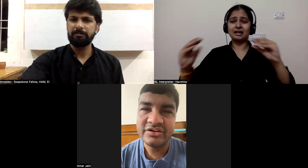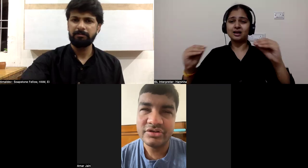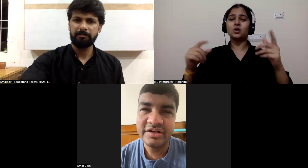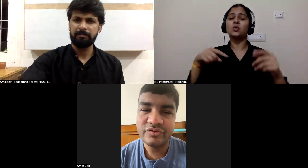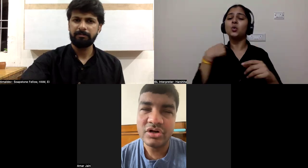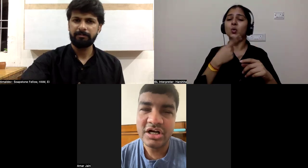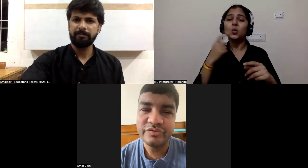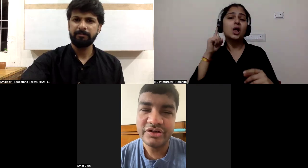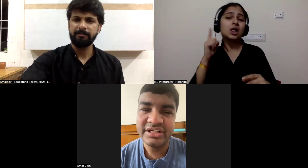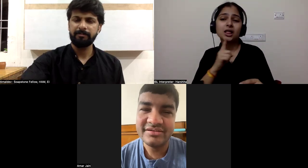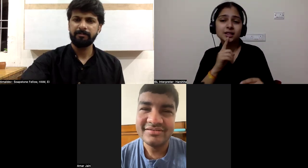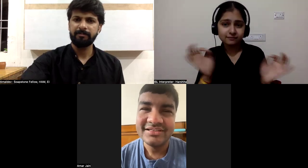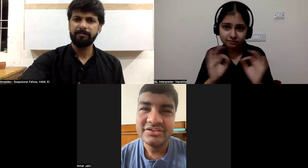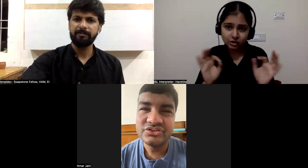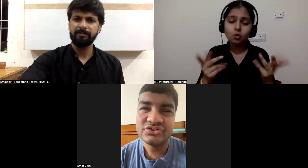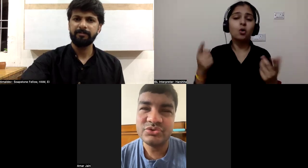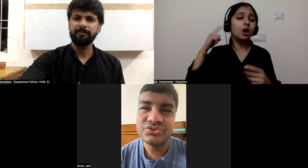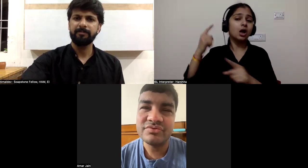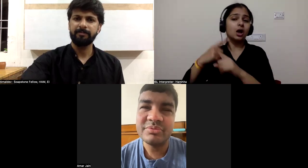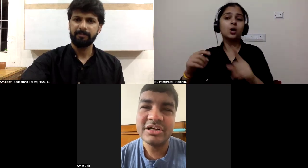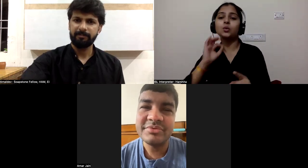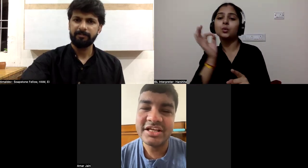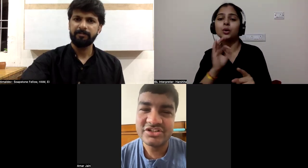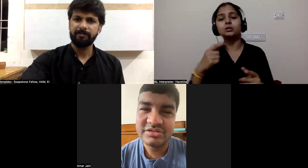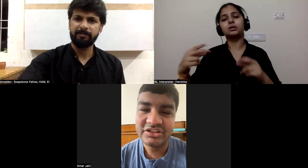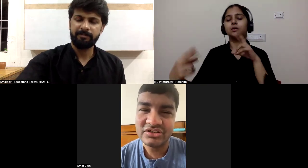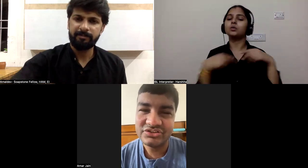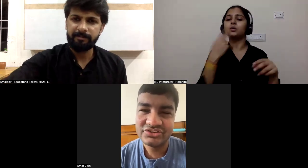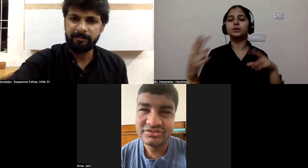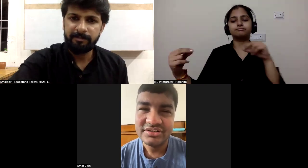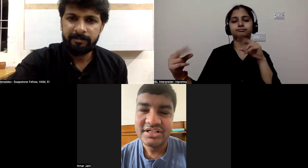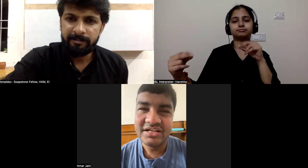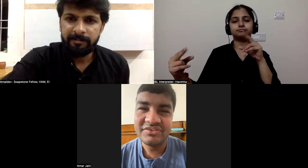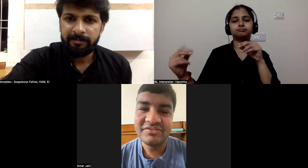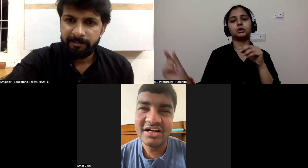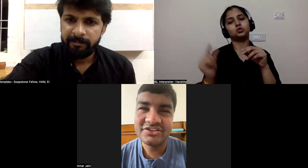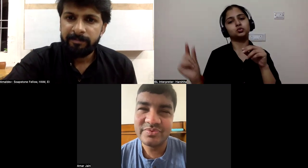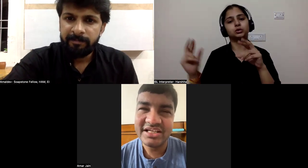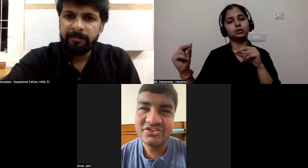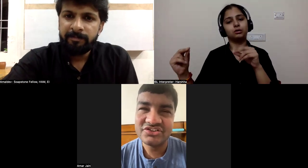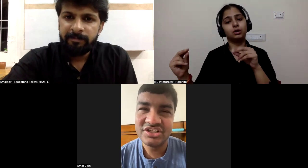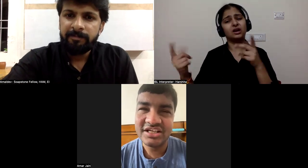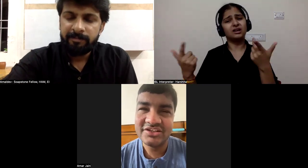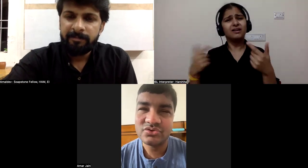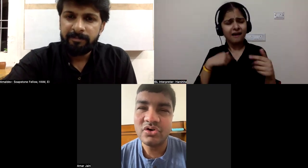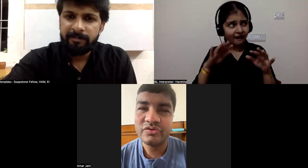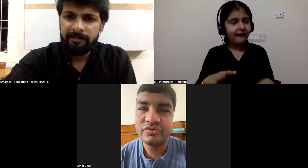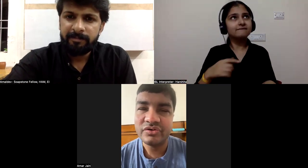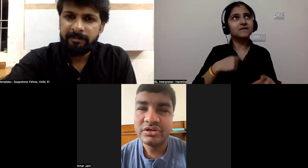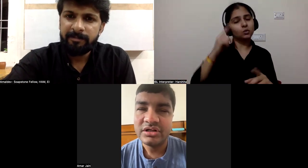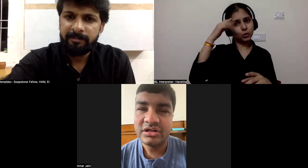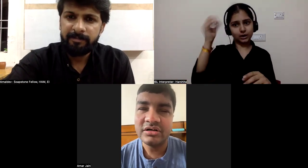not deaf or hard of hearing just use the verbal communication methods. And we've had this very interesting case